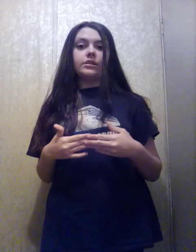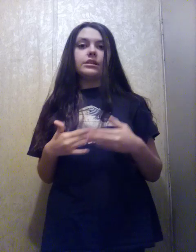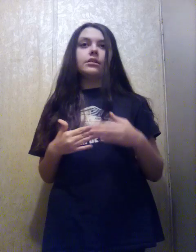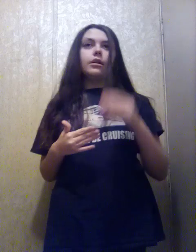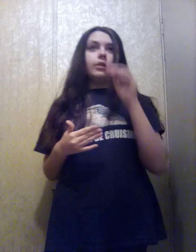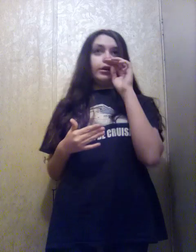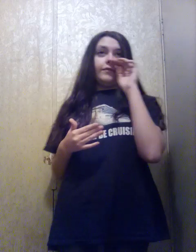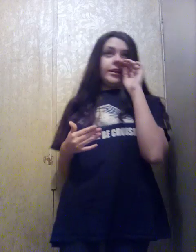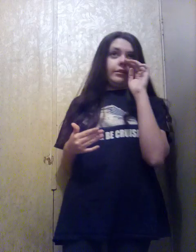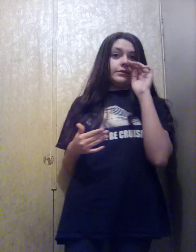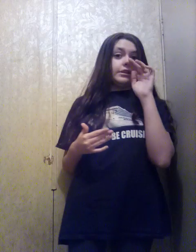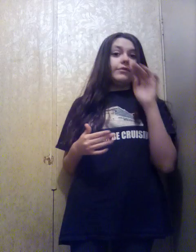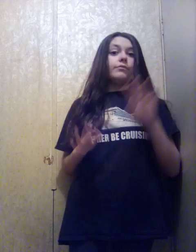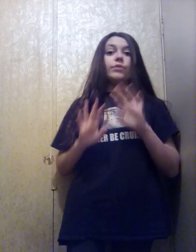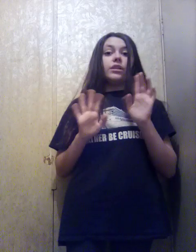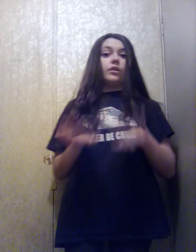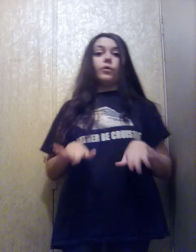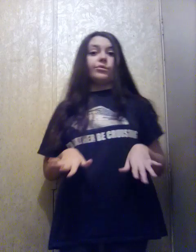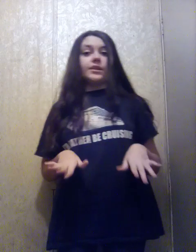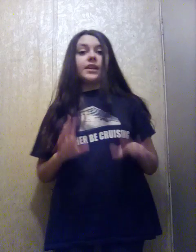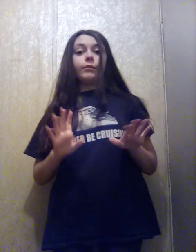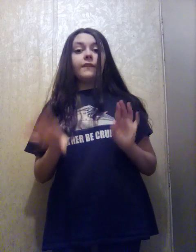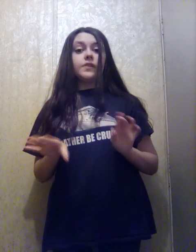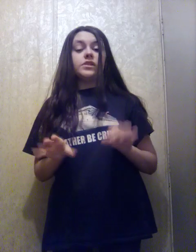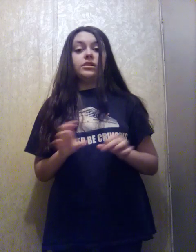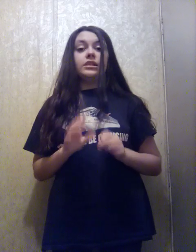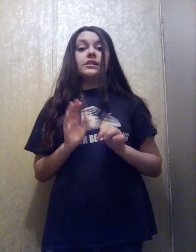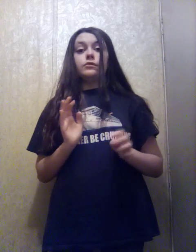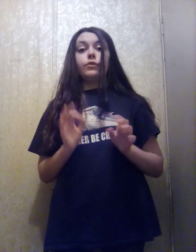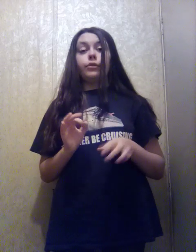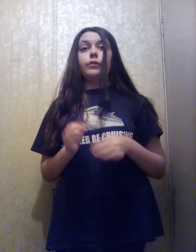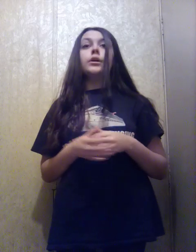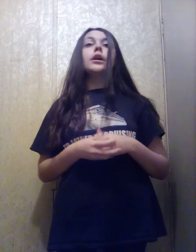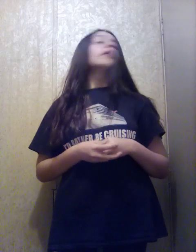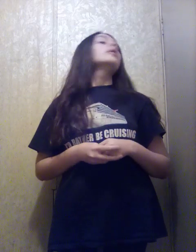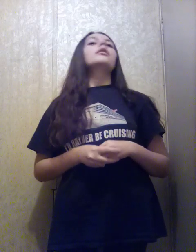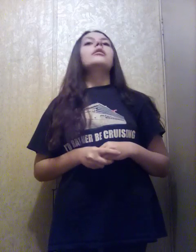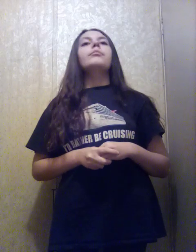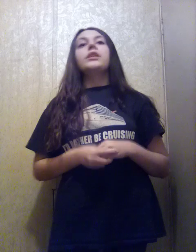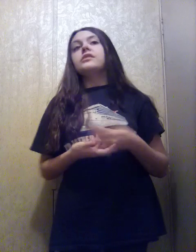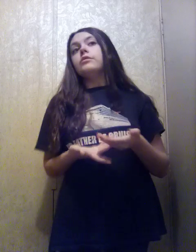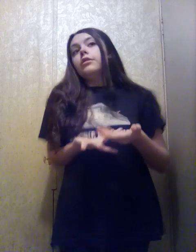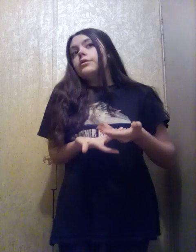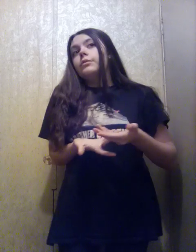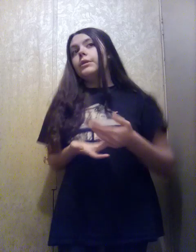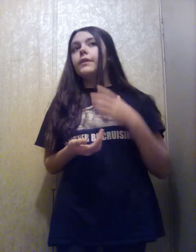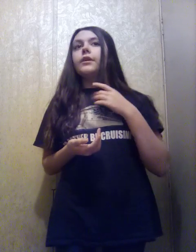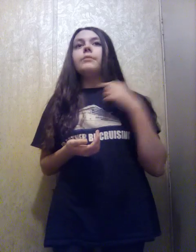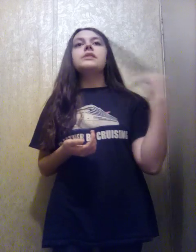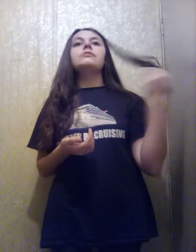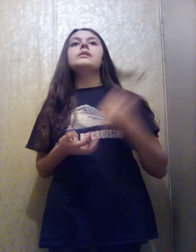sections of videos, even really old ones, like when I first started, I scroll through, because who knows what people have commented